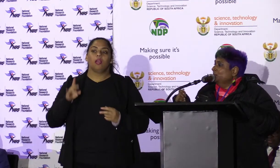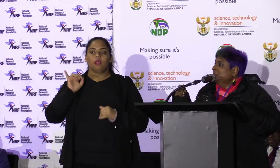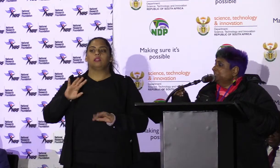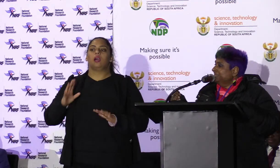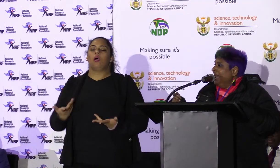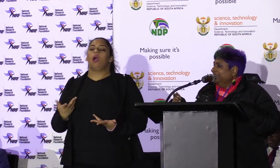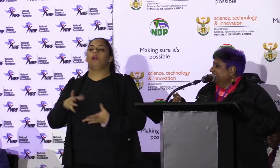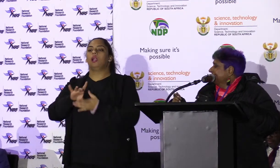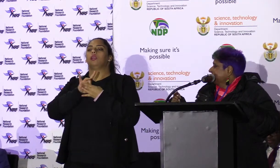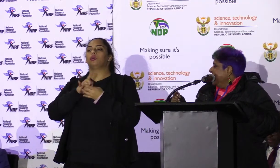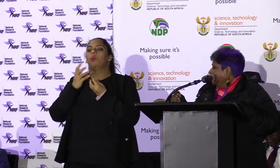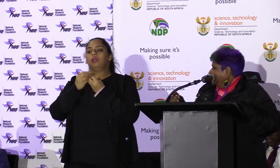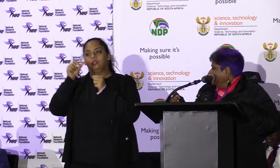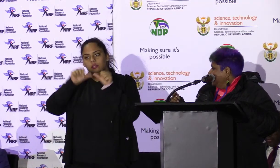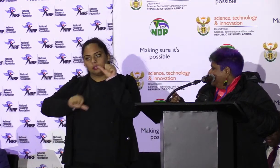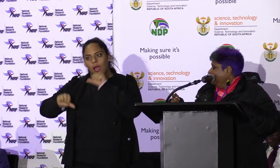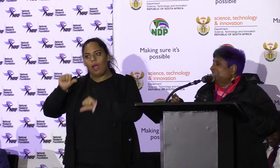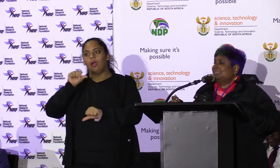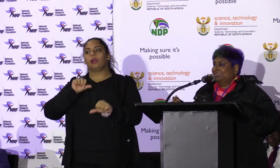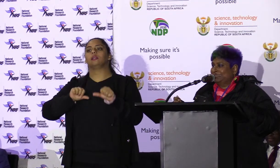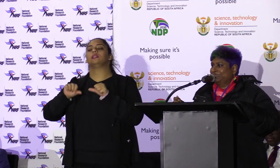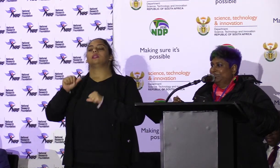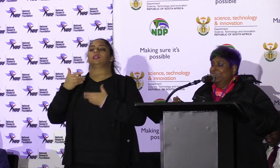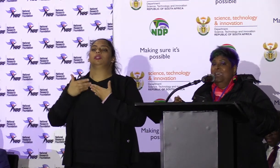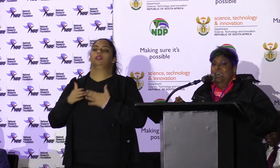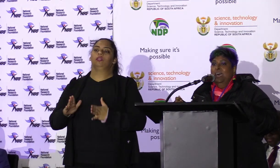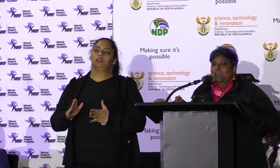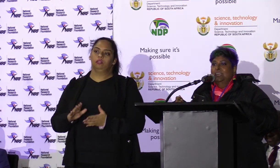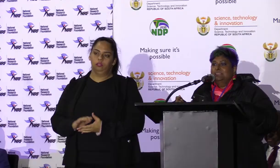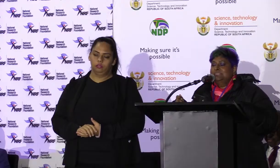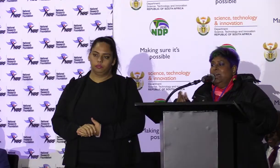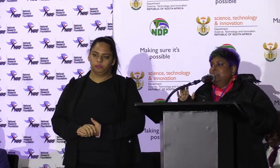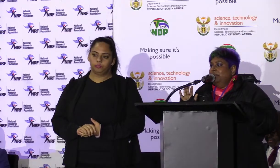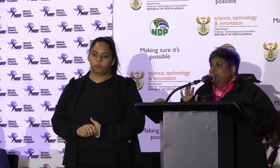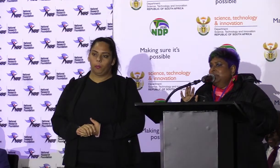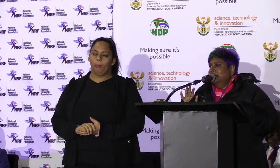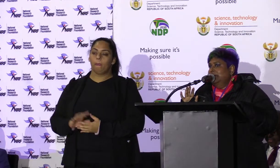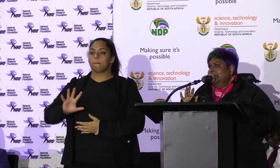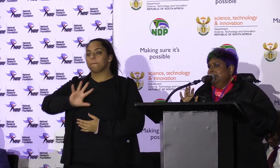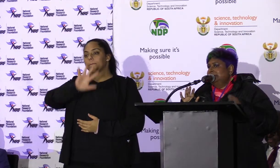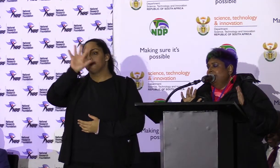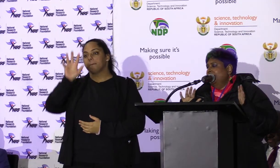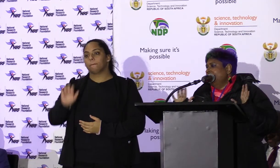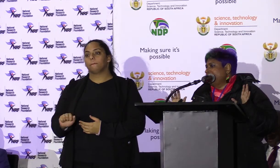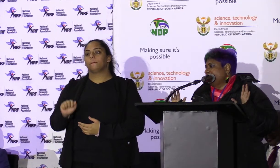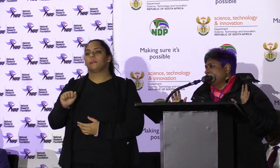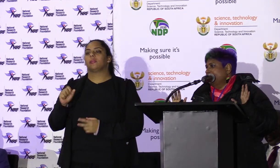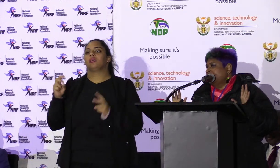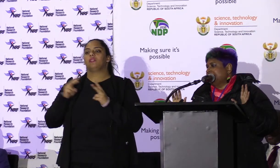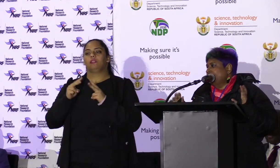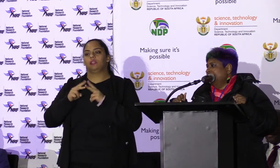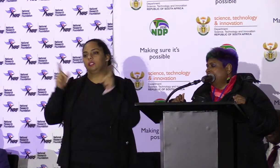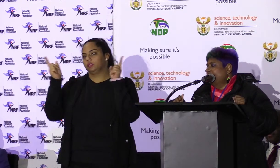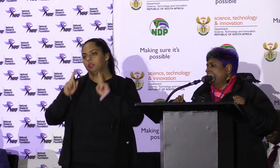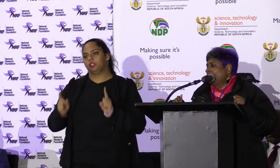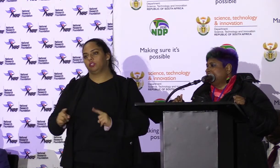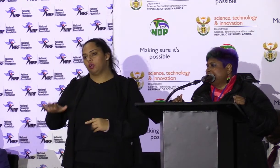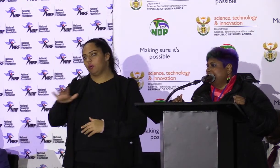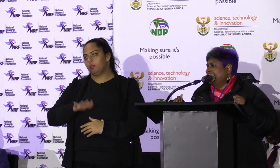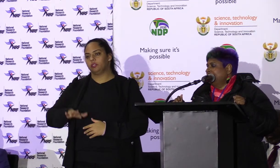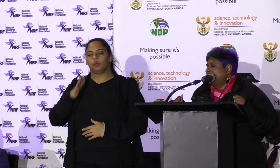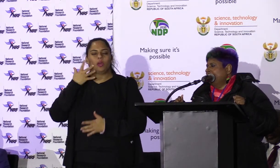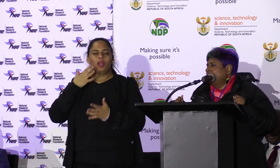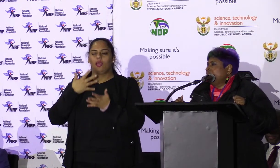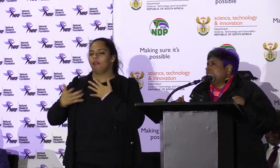relationship with science actually begins. South Africa is a very special place, and whenever I'm